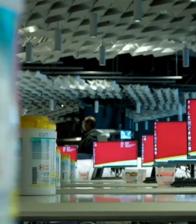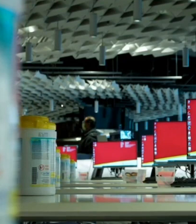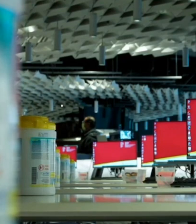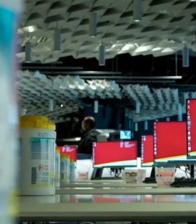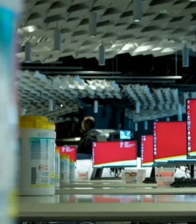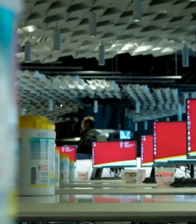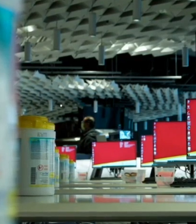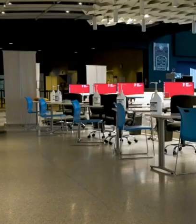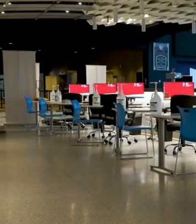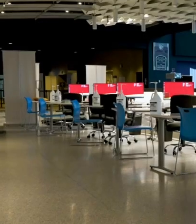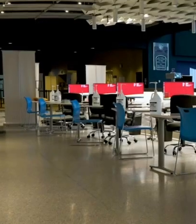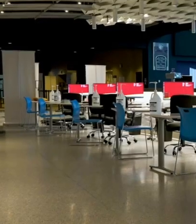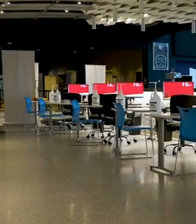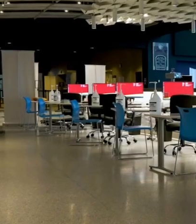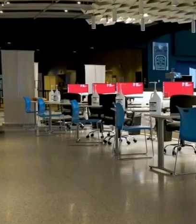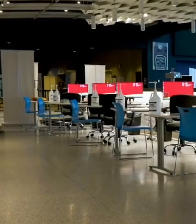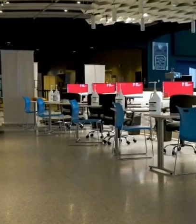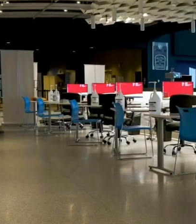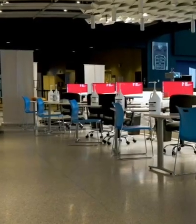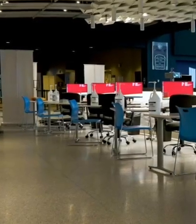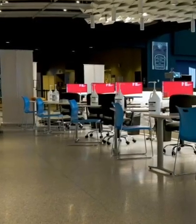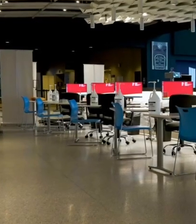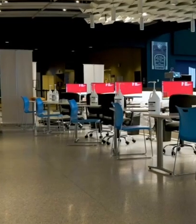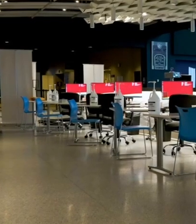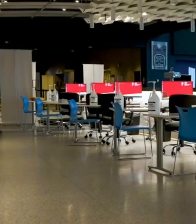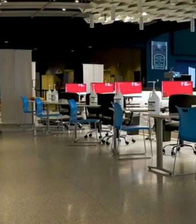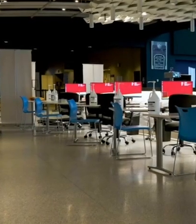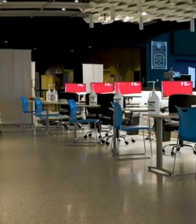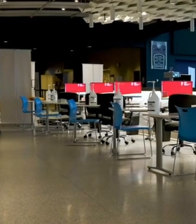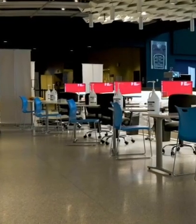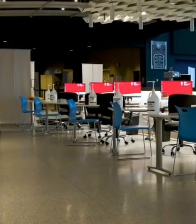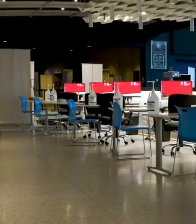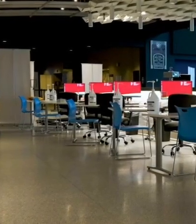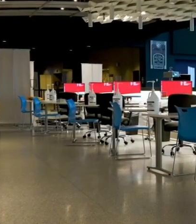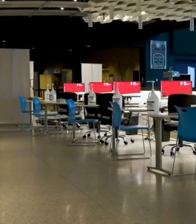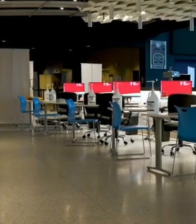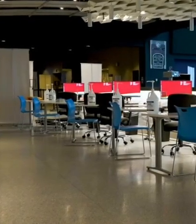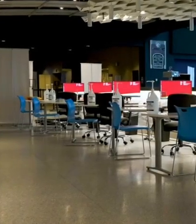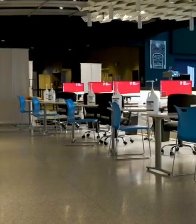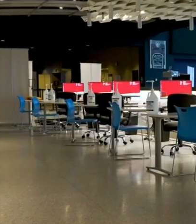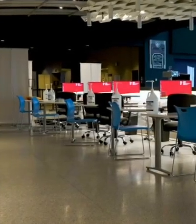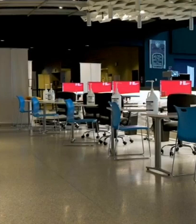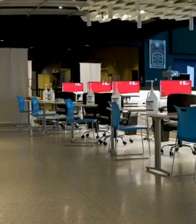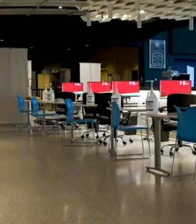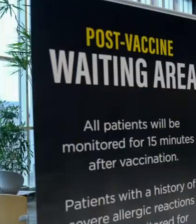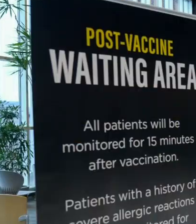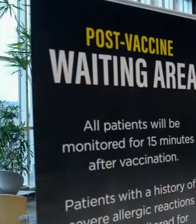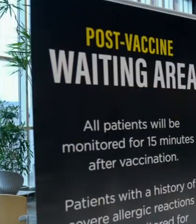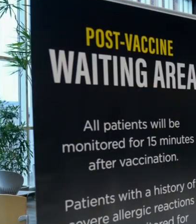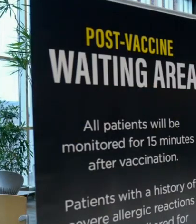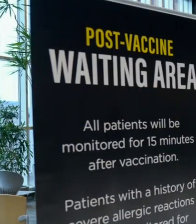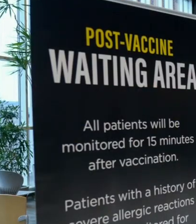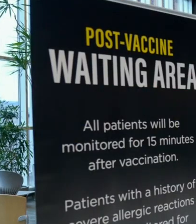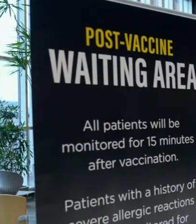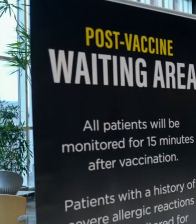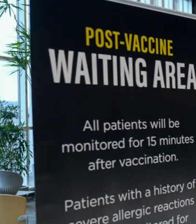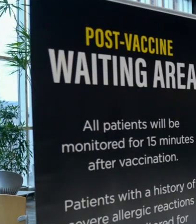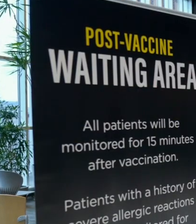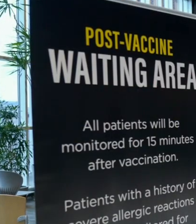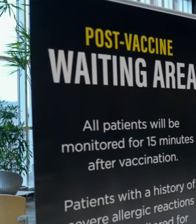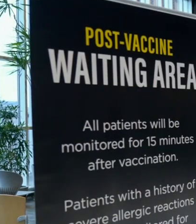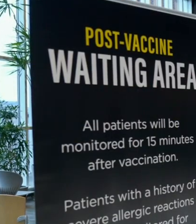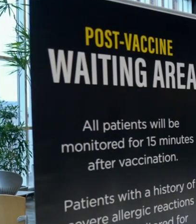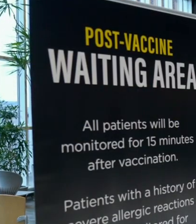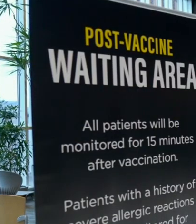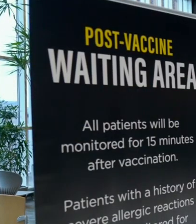mass vaccination site will open on Thursday. There will be more than 65 vaccination stations and foreign